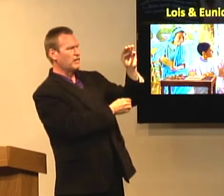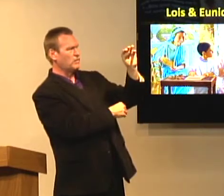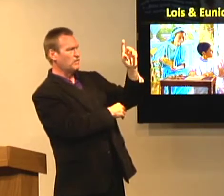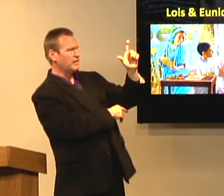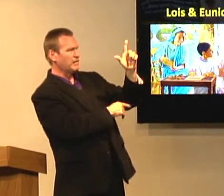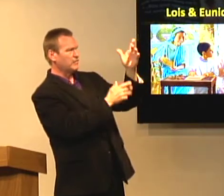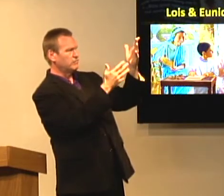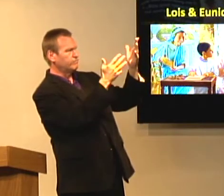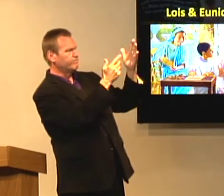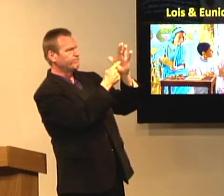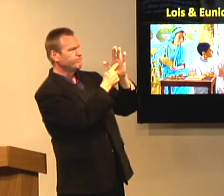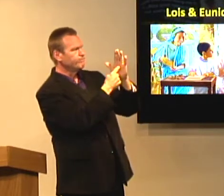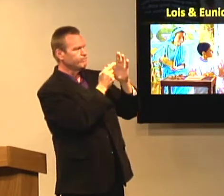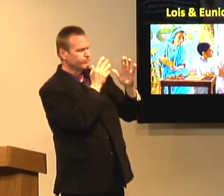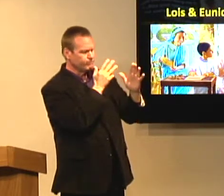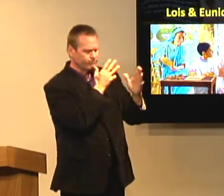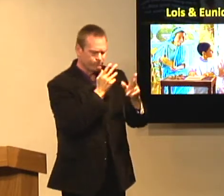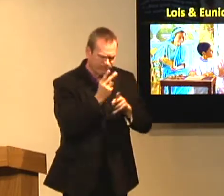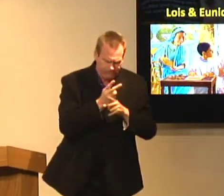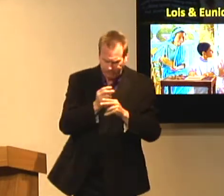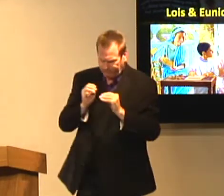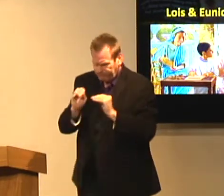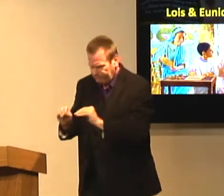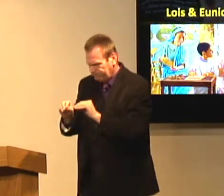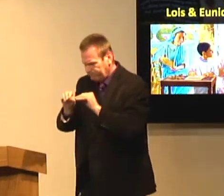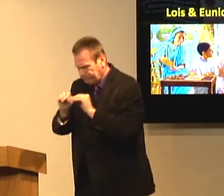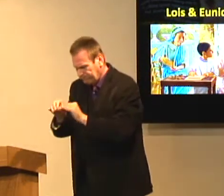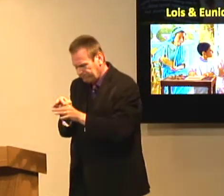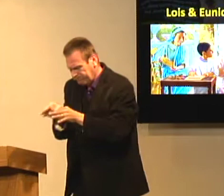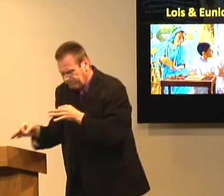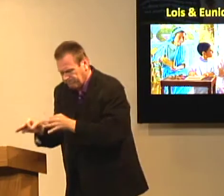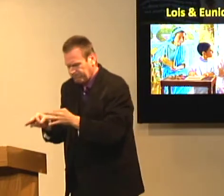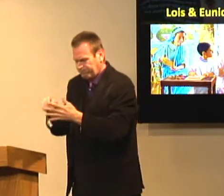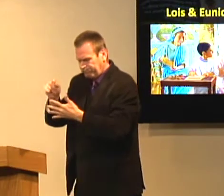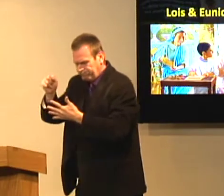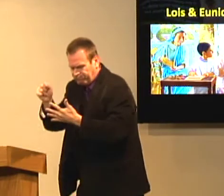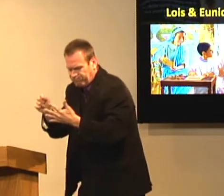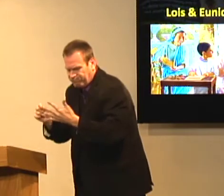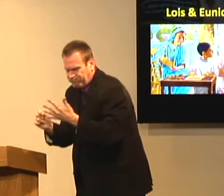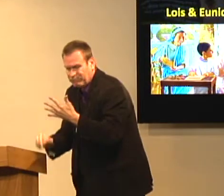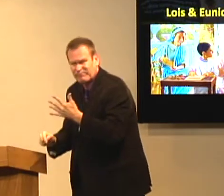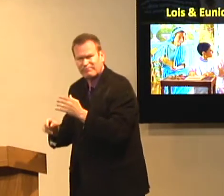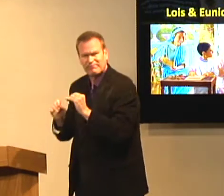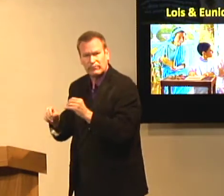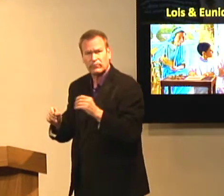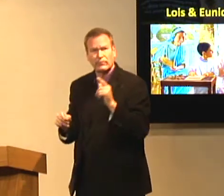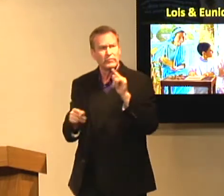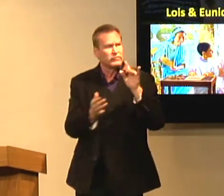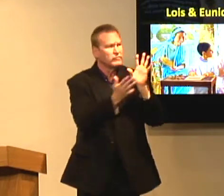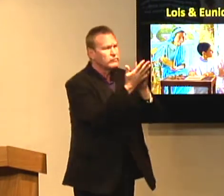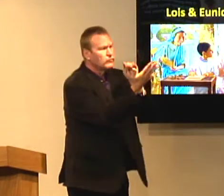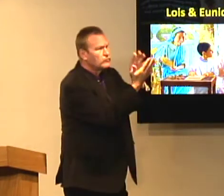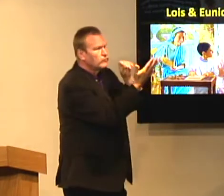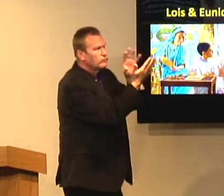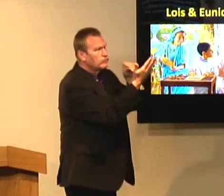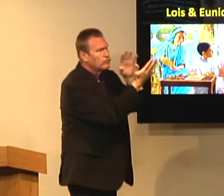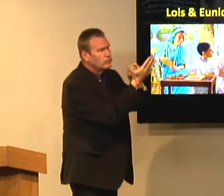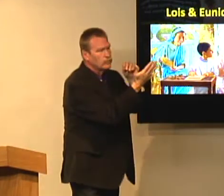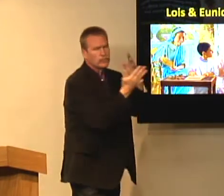Because he was saying, your mother and your grandmother have shown you, they have taught you, they have explained to you. And he took it all